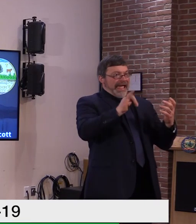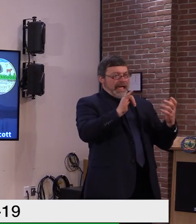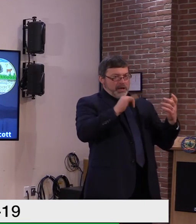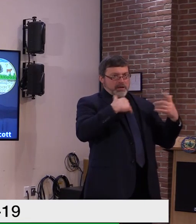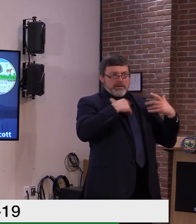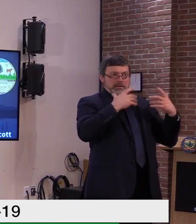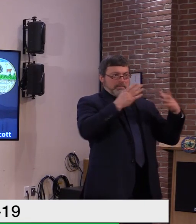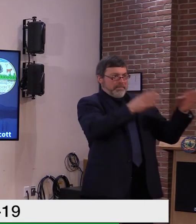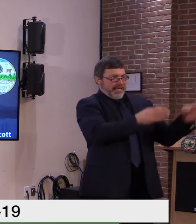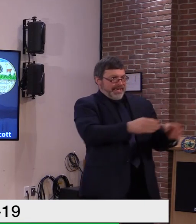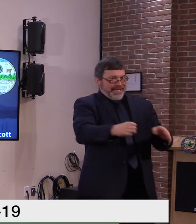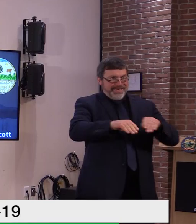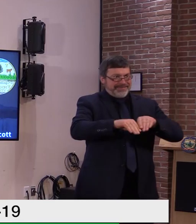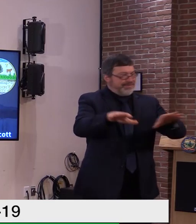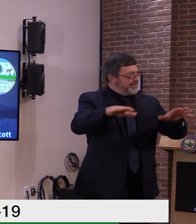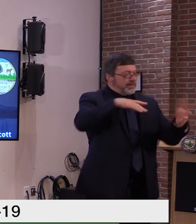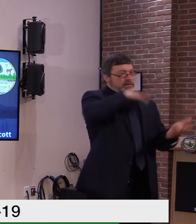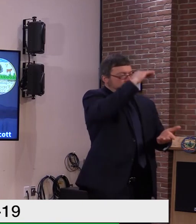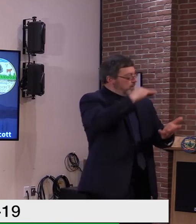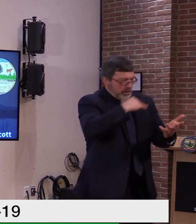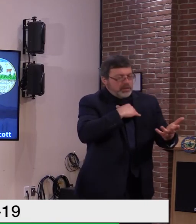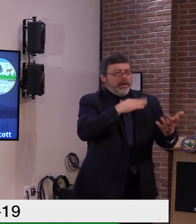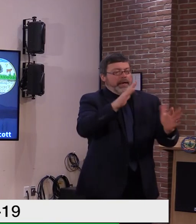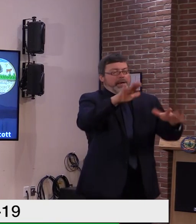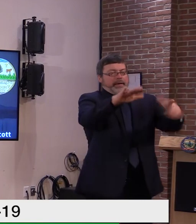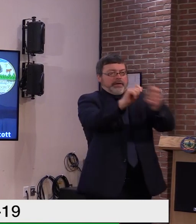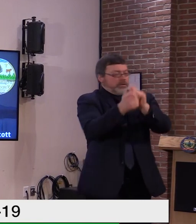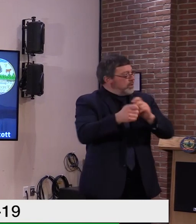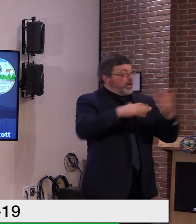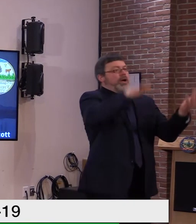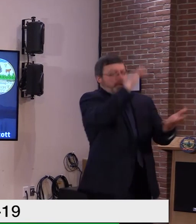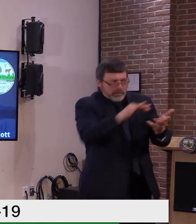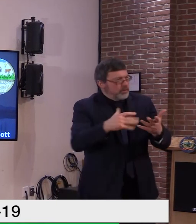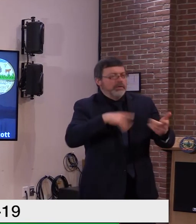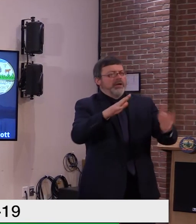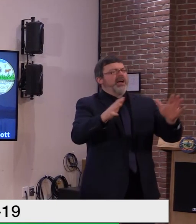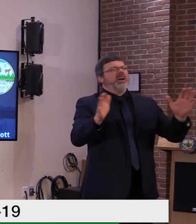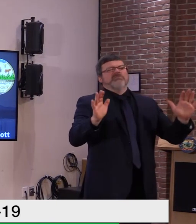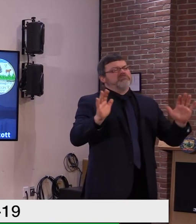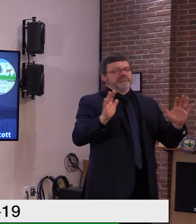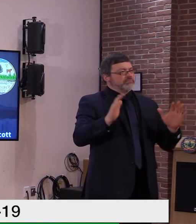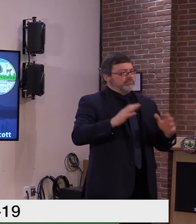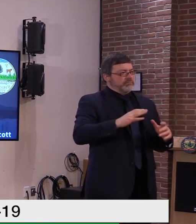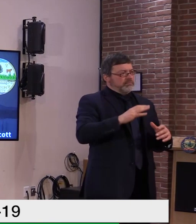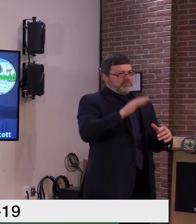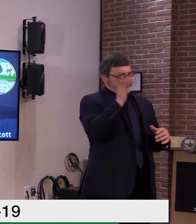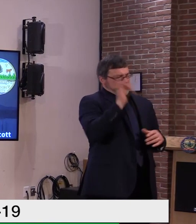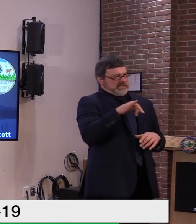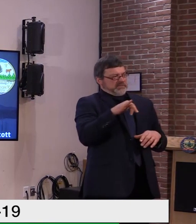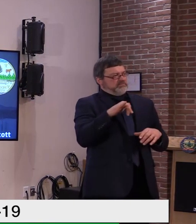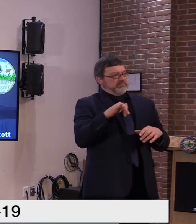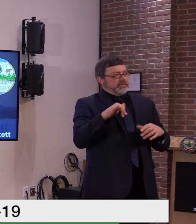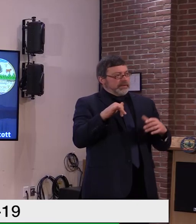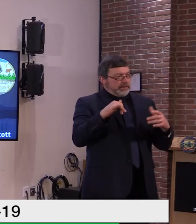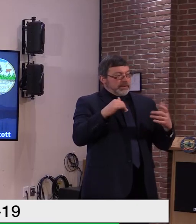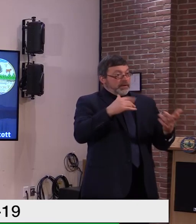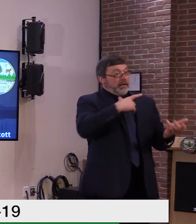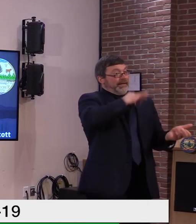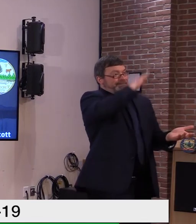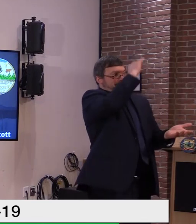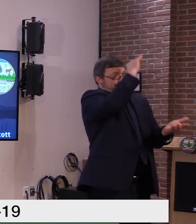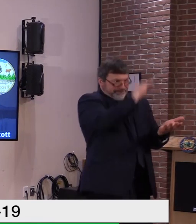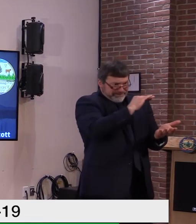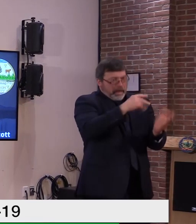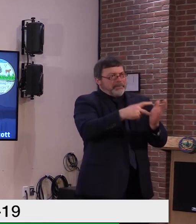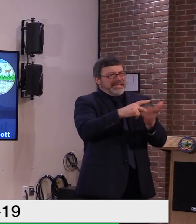have an impact on us down the road, the way that they've cut these allocations. So I think,